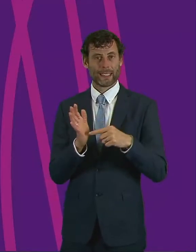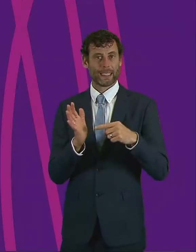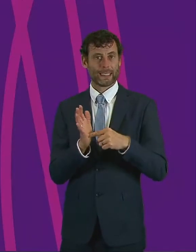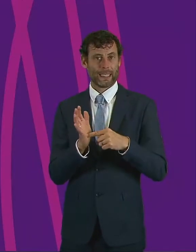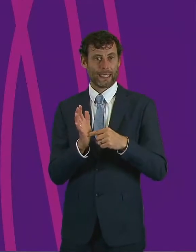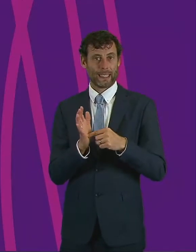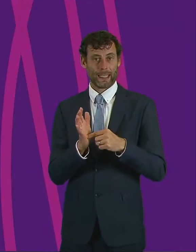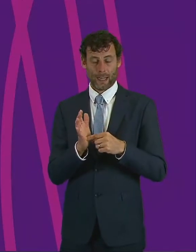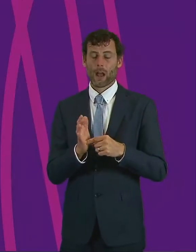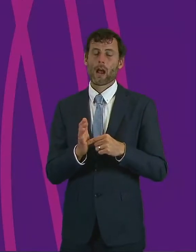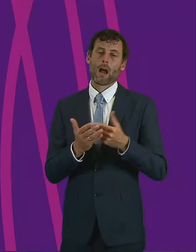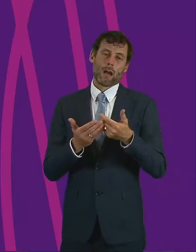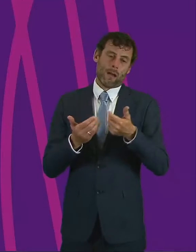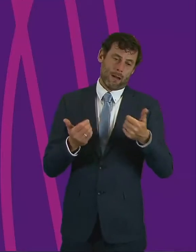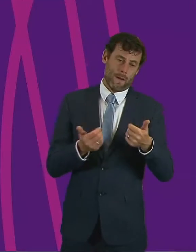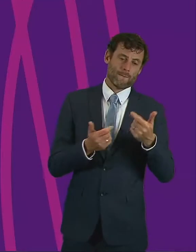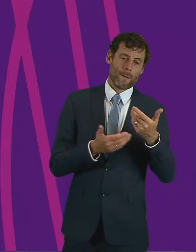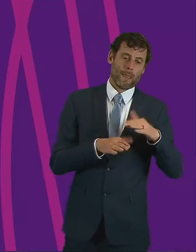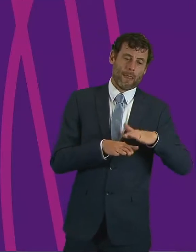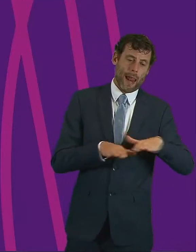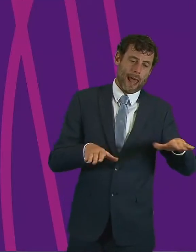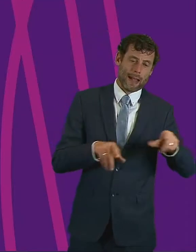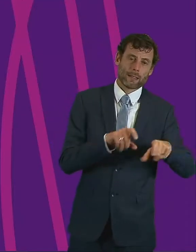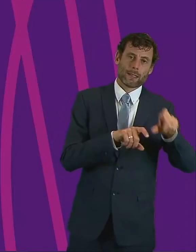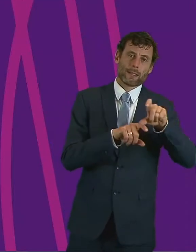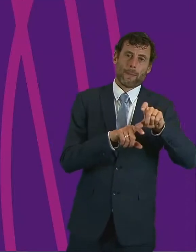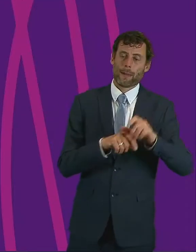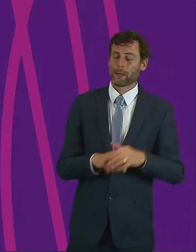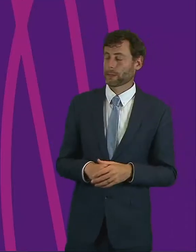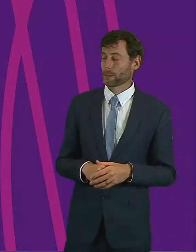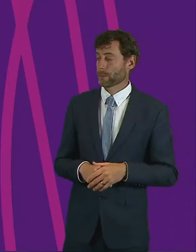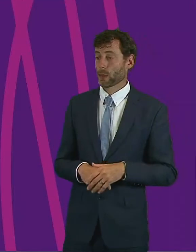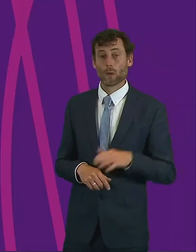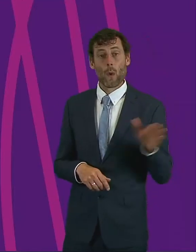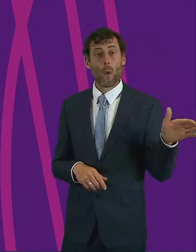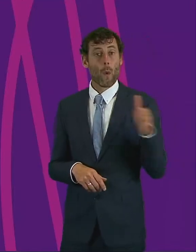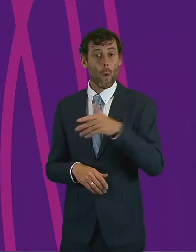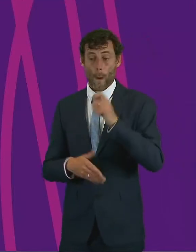dwelling supplement. And all home movers purchasing a property above